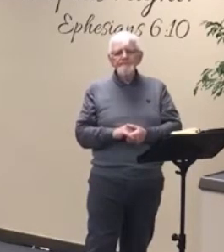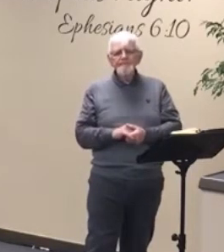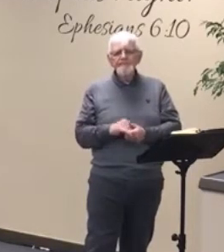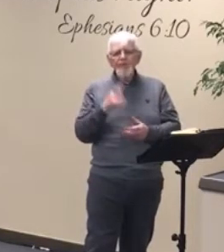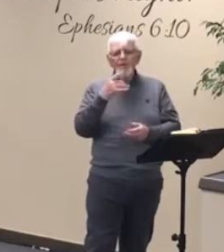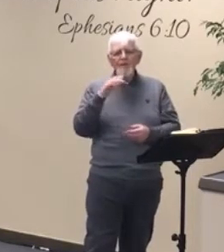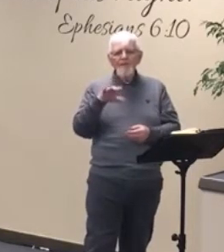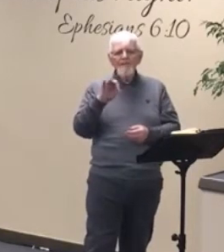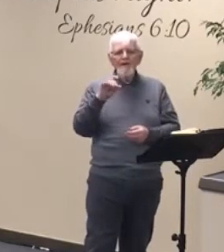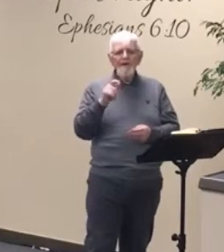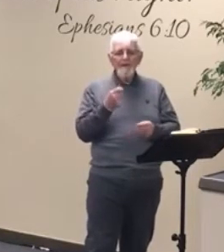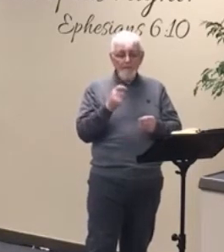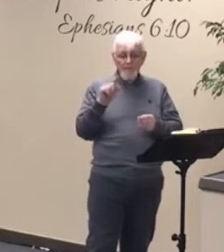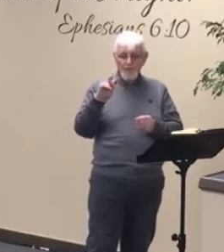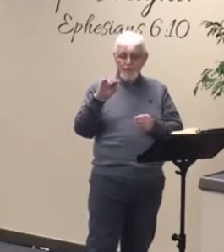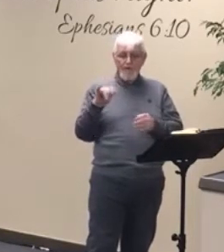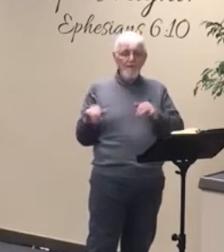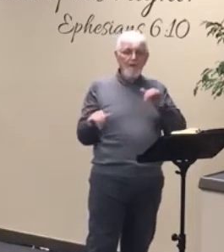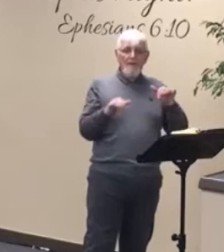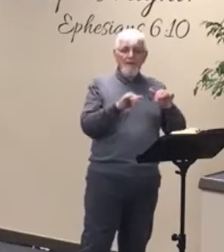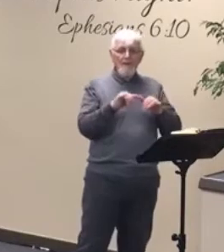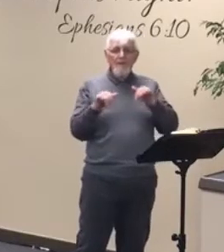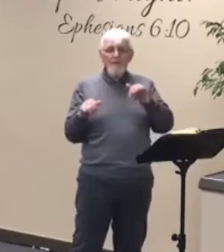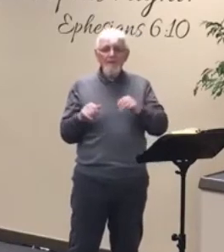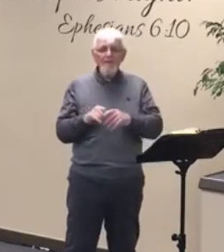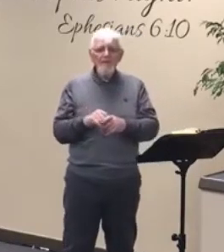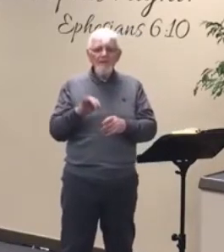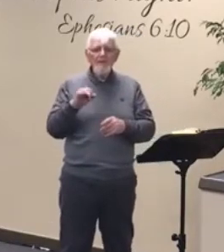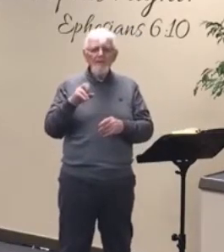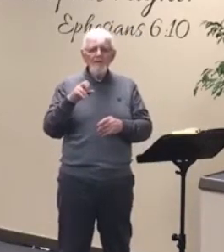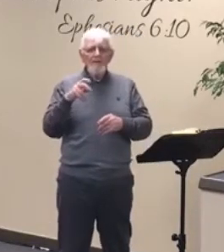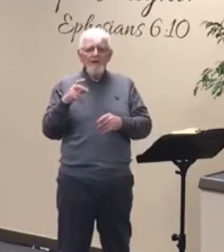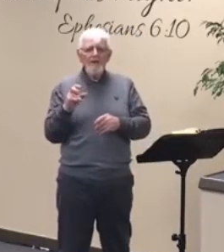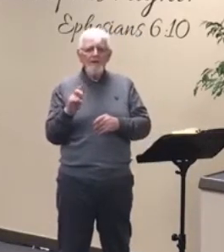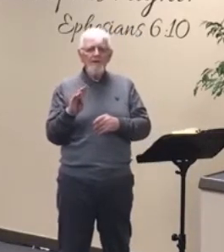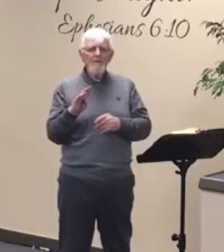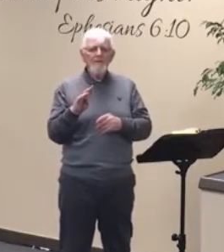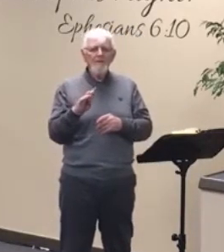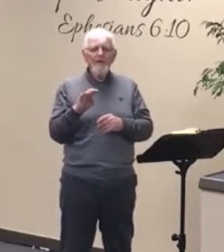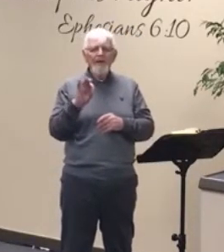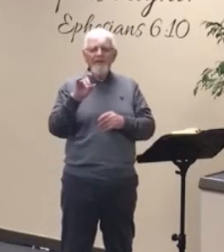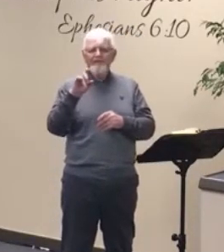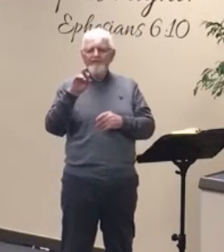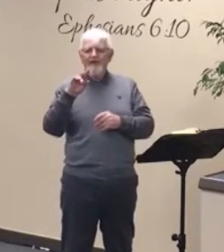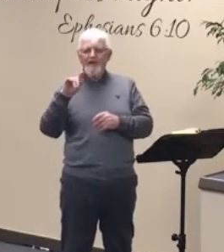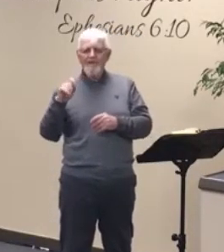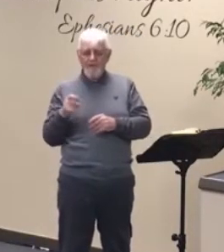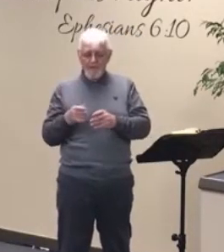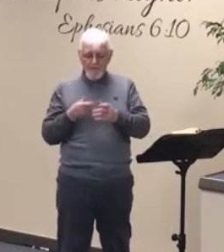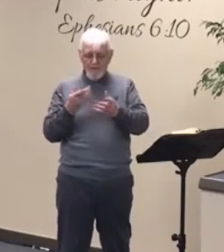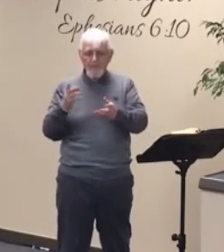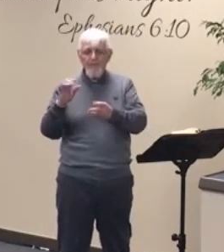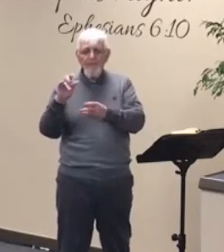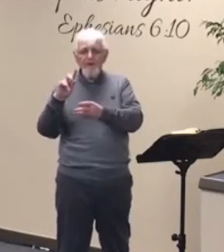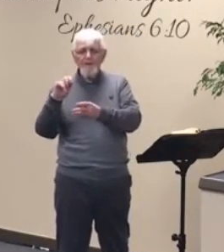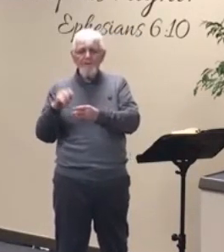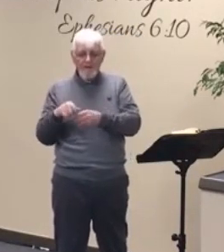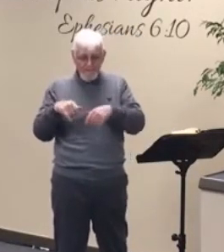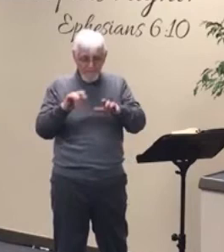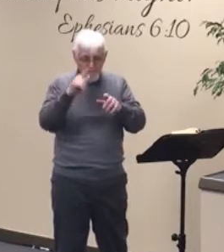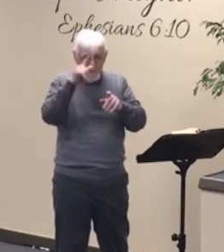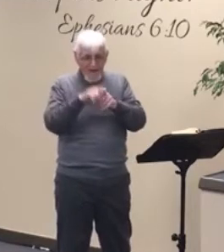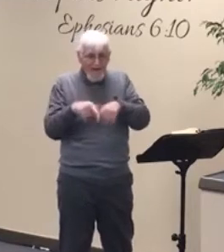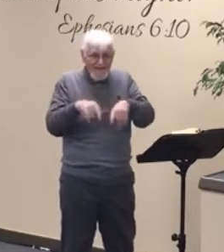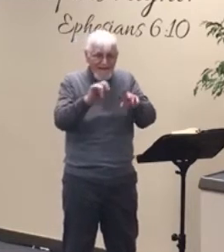find out, do they treat him the same? Does Jacob's favoritism extend to Benjamin and still cause those brothers to be jealous? Are those